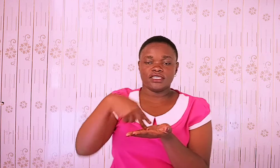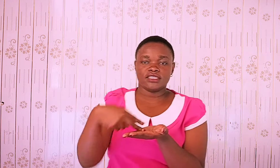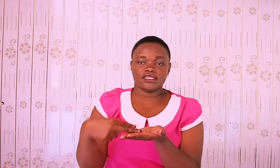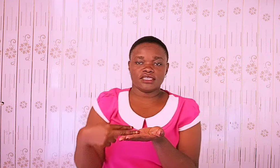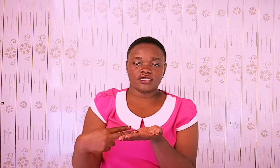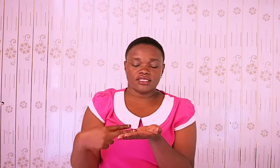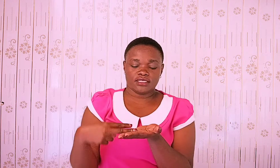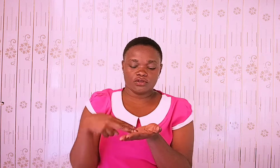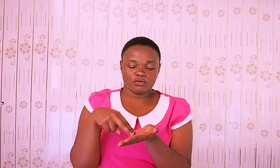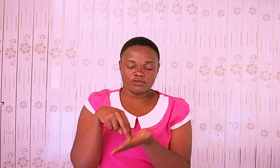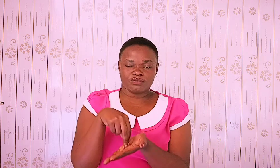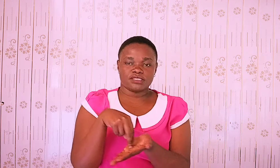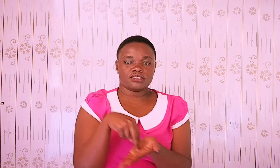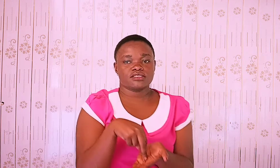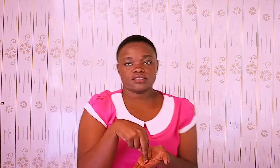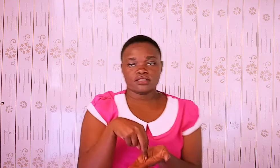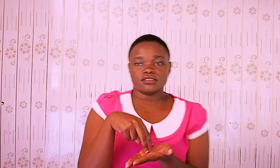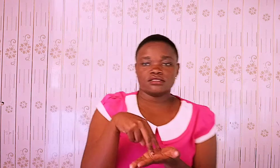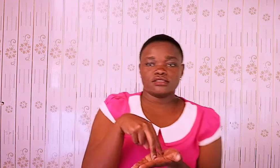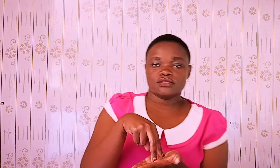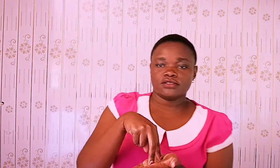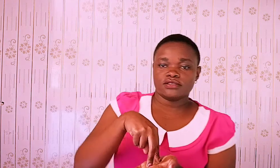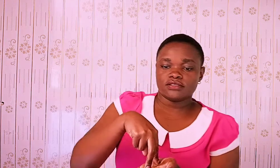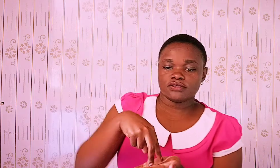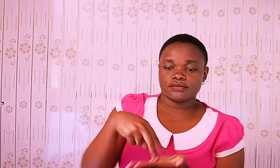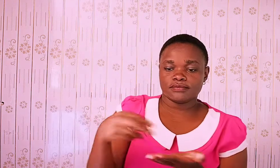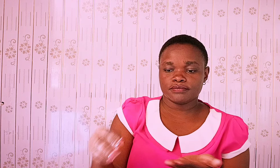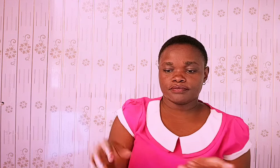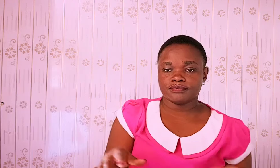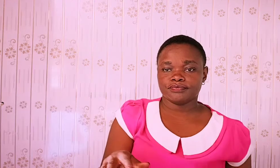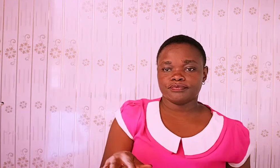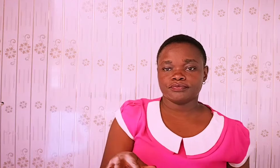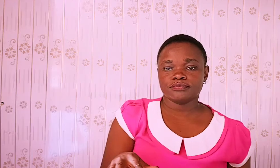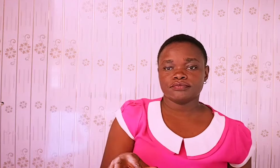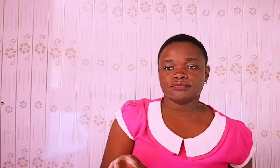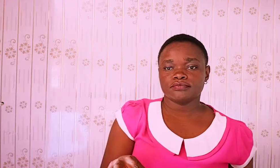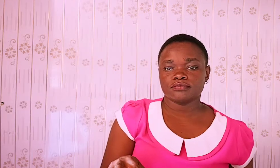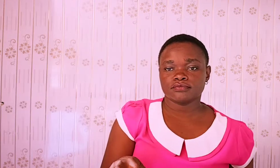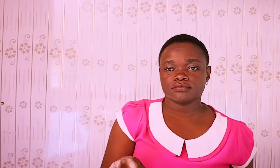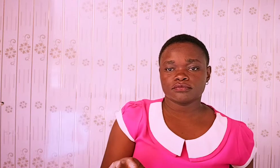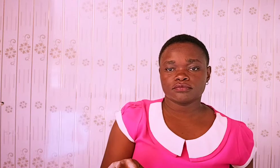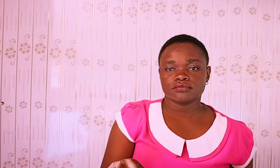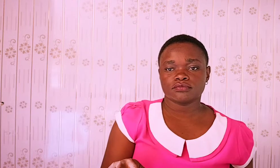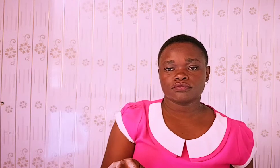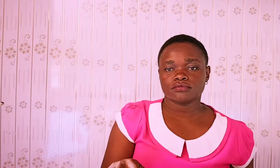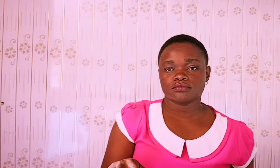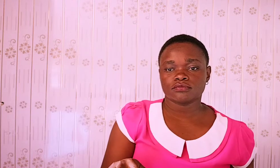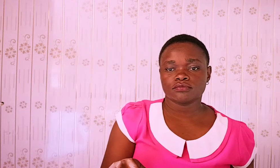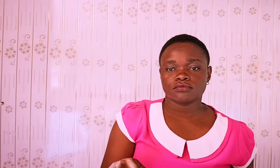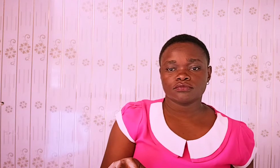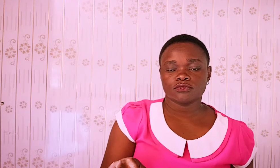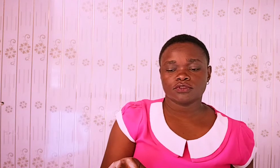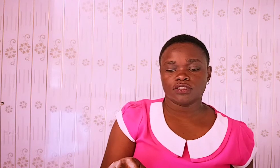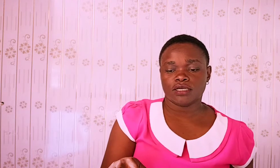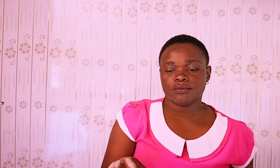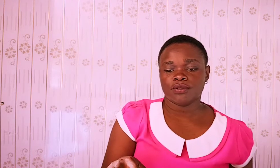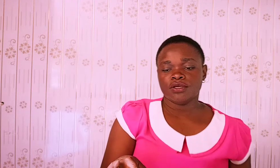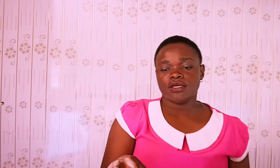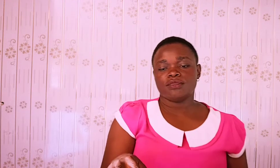And then no movement. There's no movement. Just as you drop it, maybe that's where the movement is. Yeah.